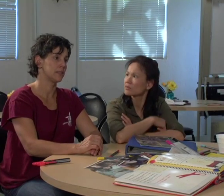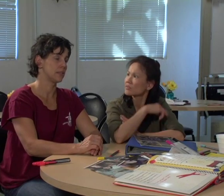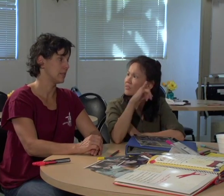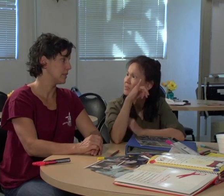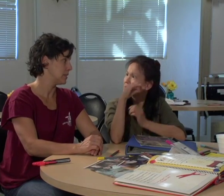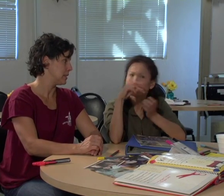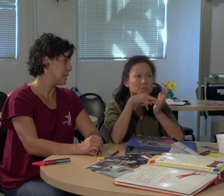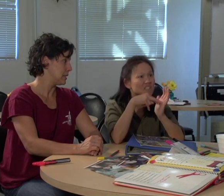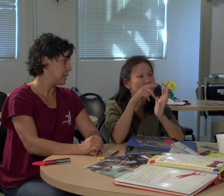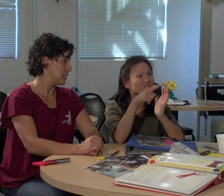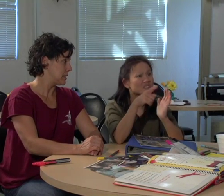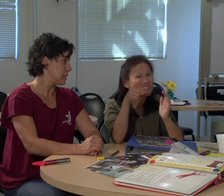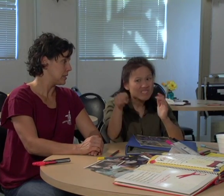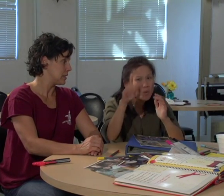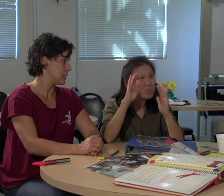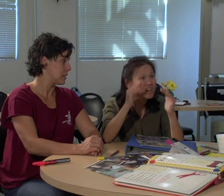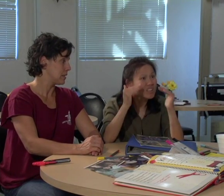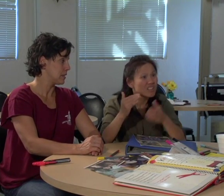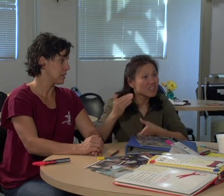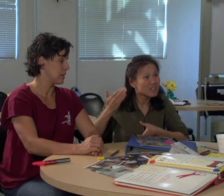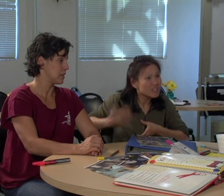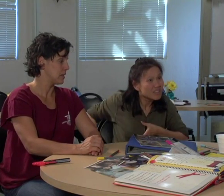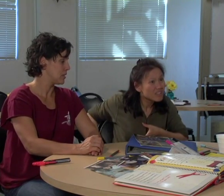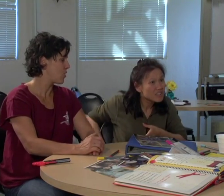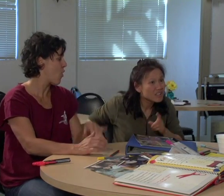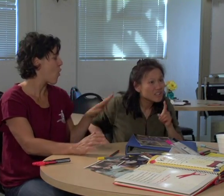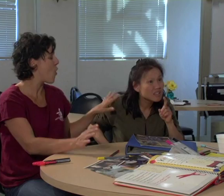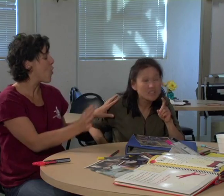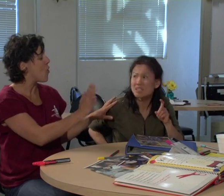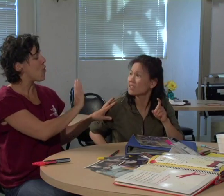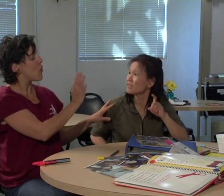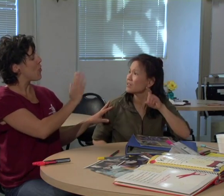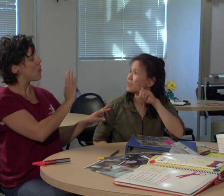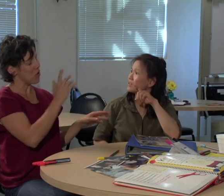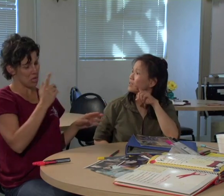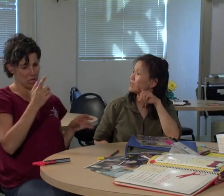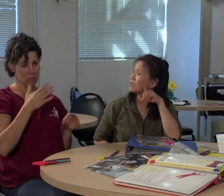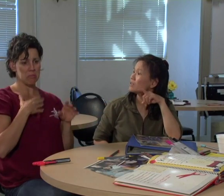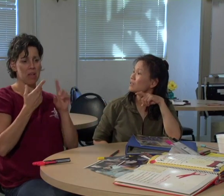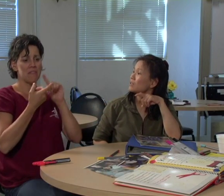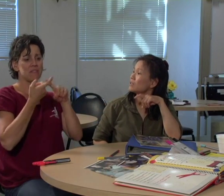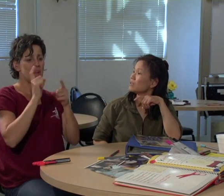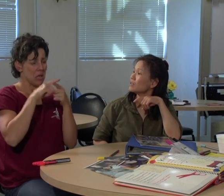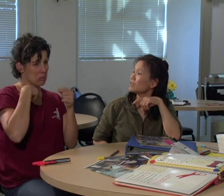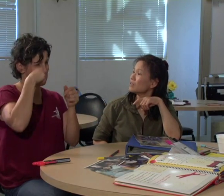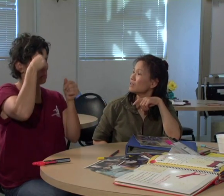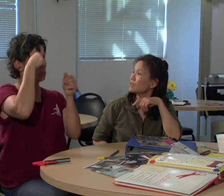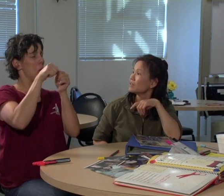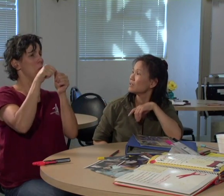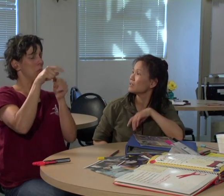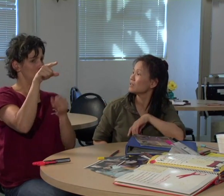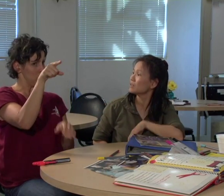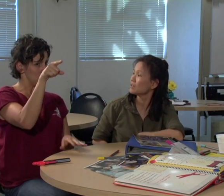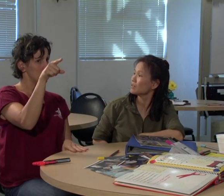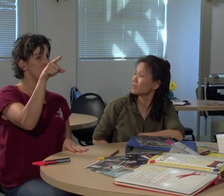Does that mean that they're going to have to cut off her breast? Oh, no. I have a friend who found out she had a